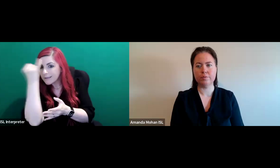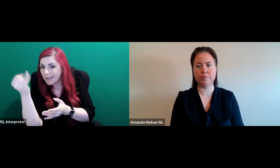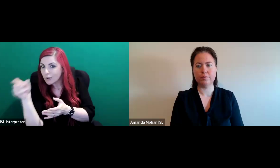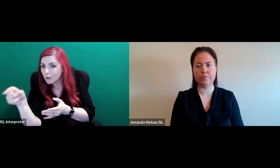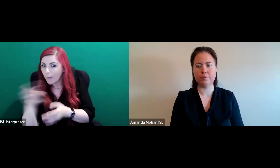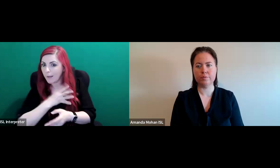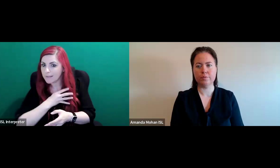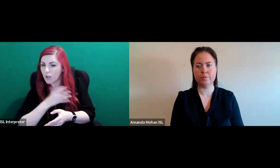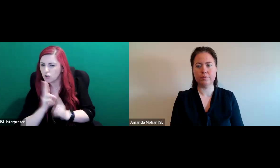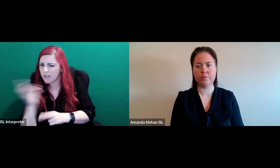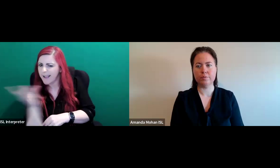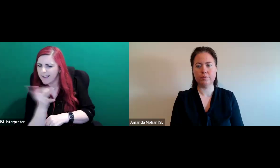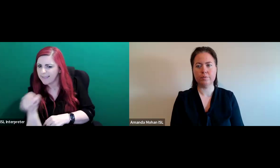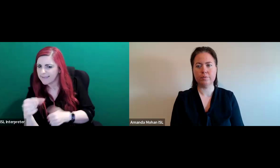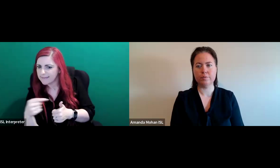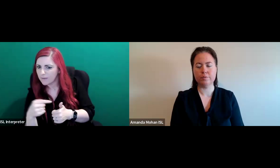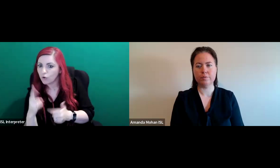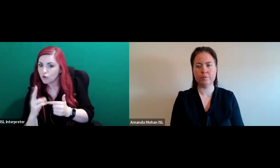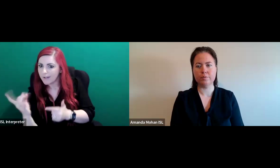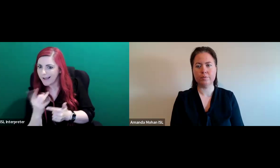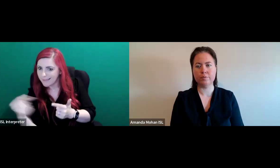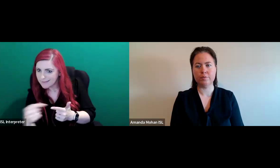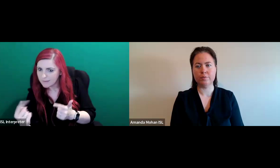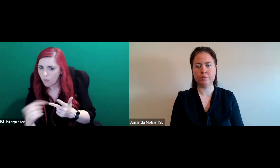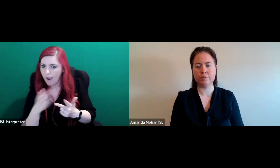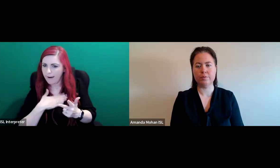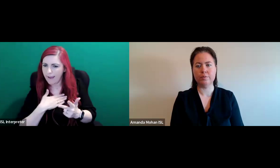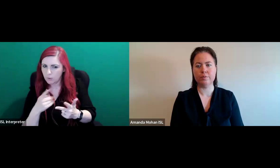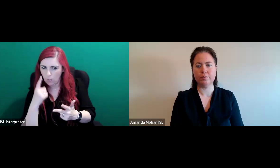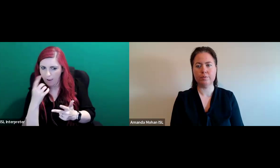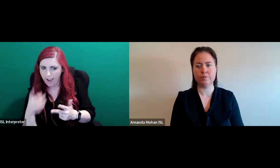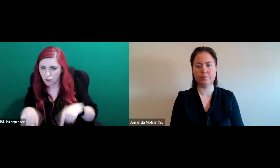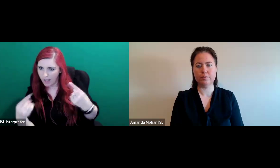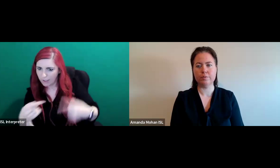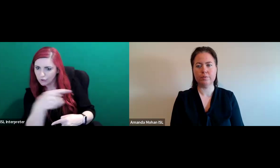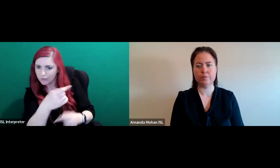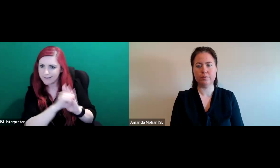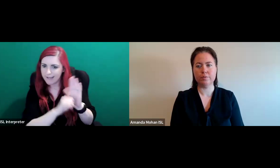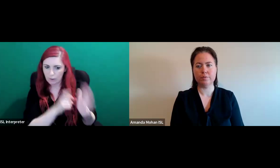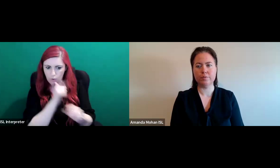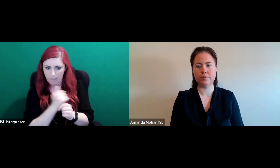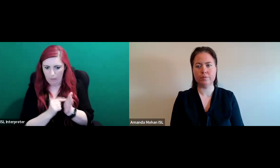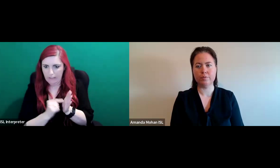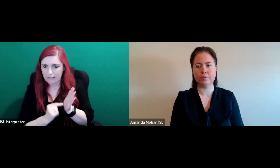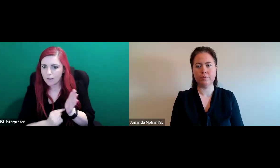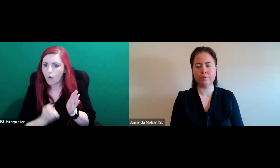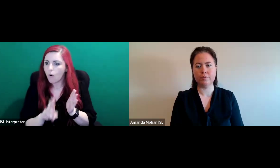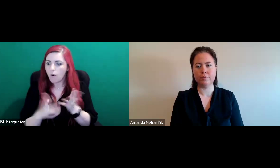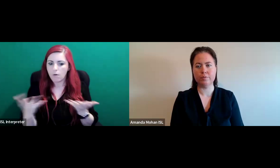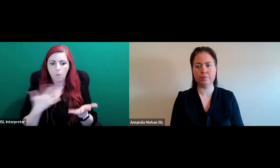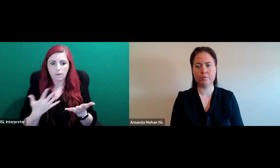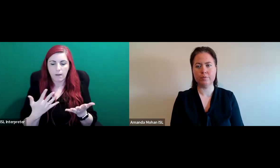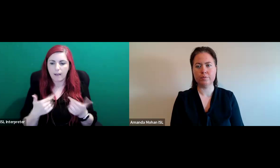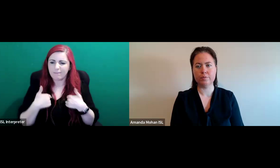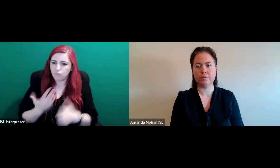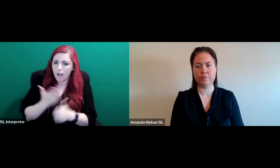as well to the UN committee members about what they would like to see the state challenged on, what kinds of things they really feel are priorities for